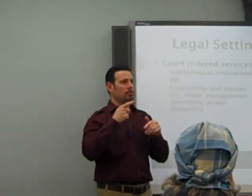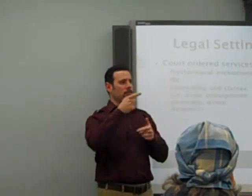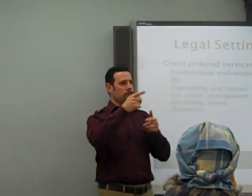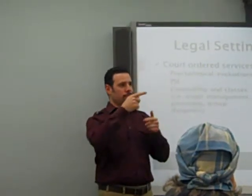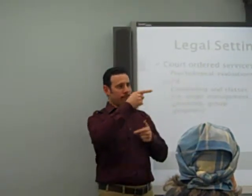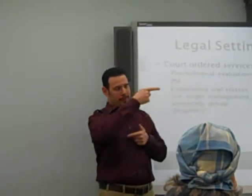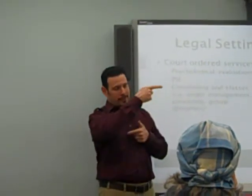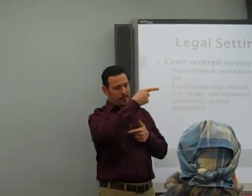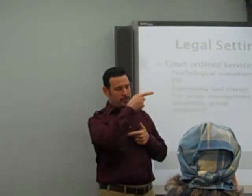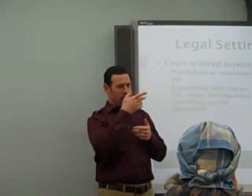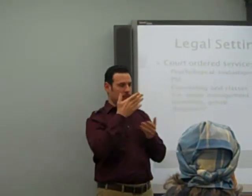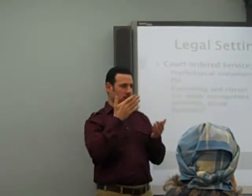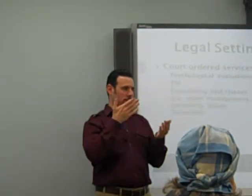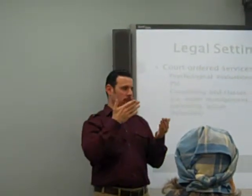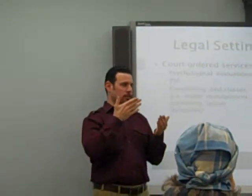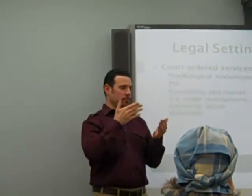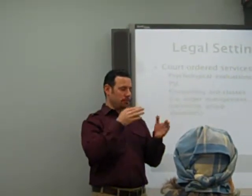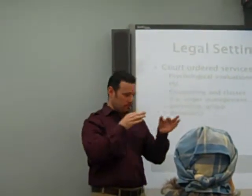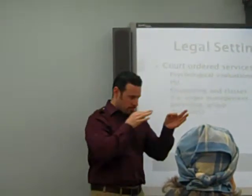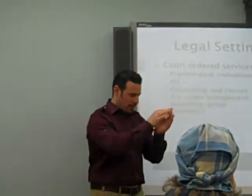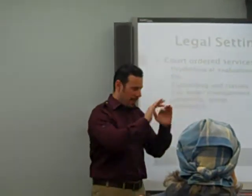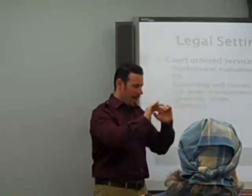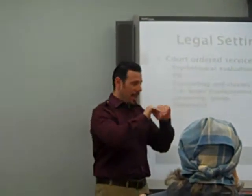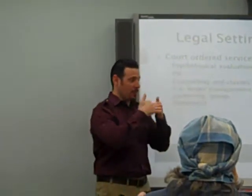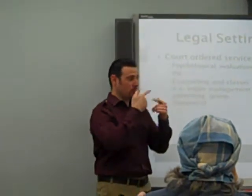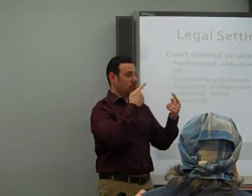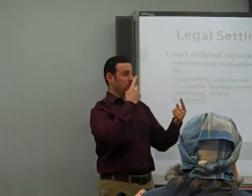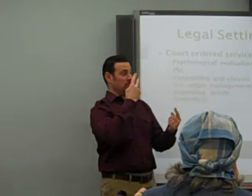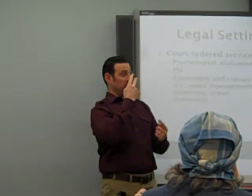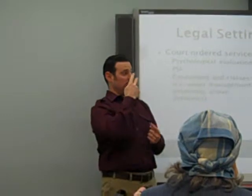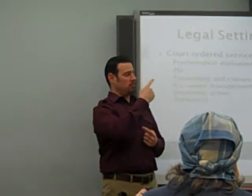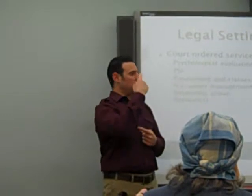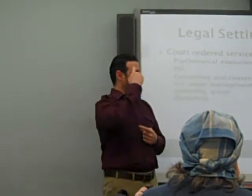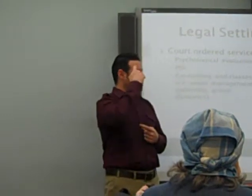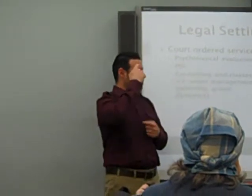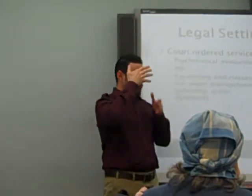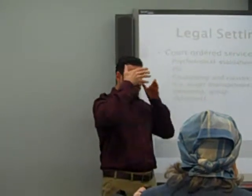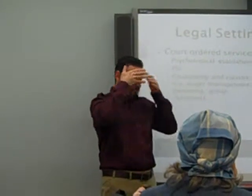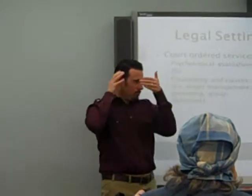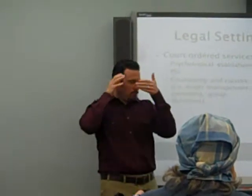You need to learn how to cope in legal situations.